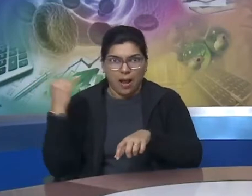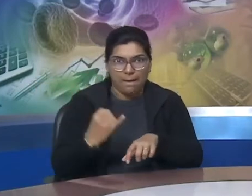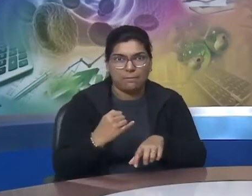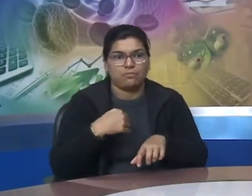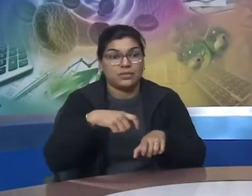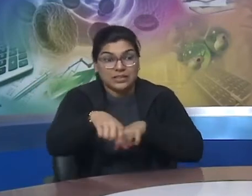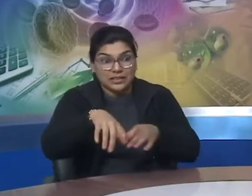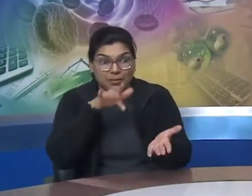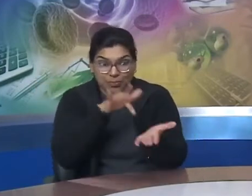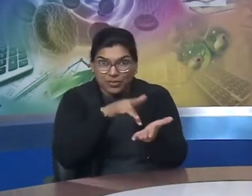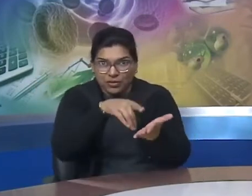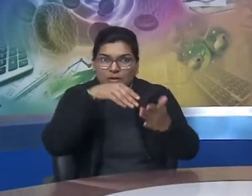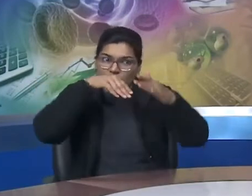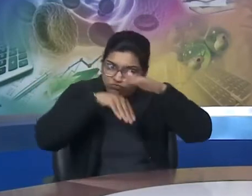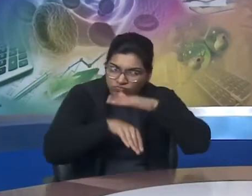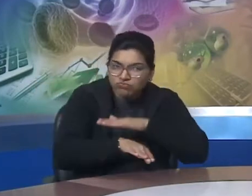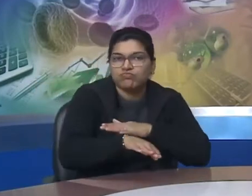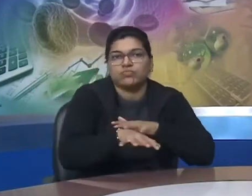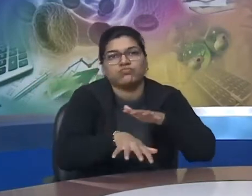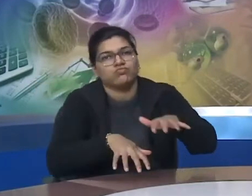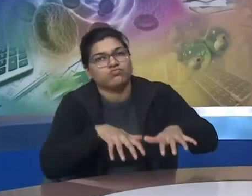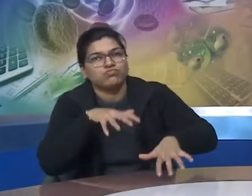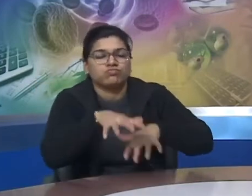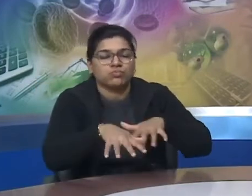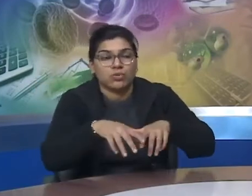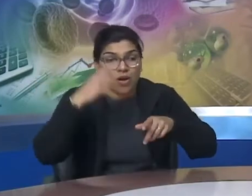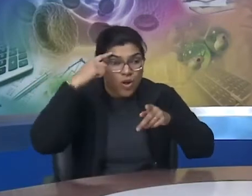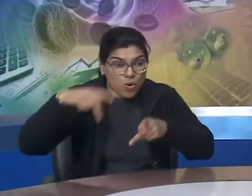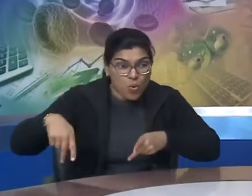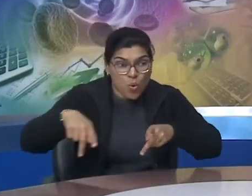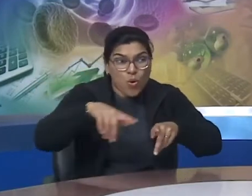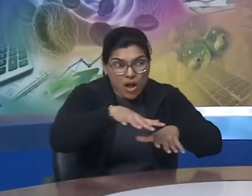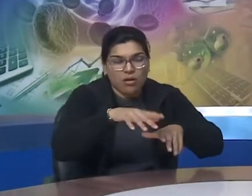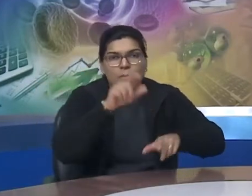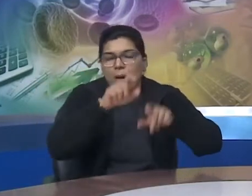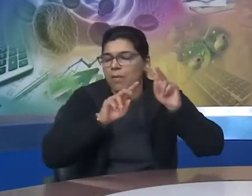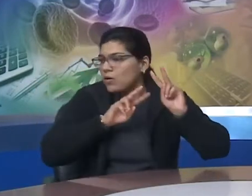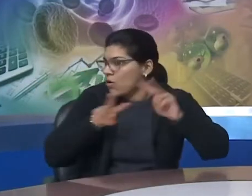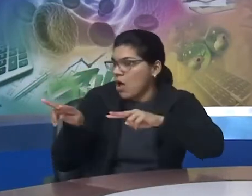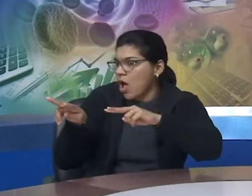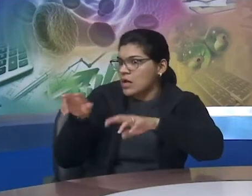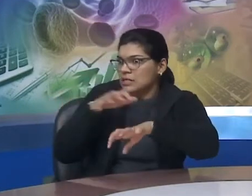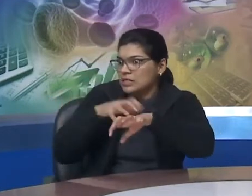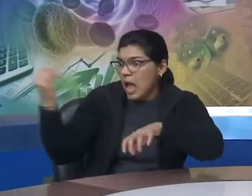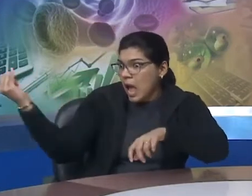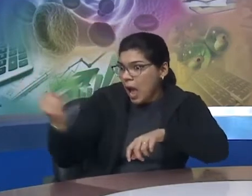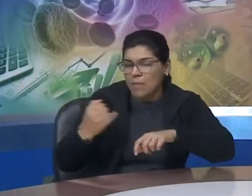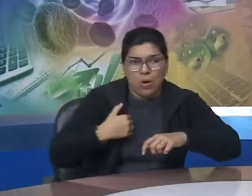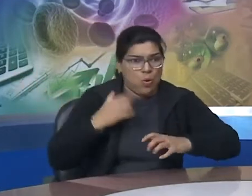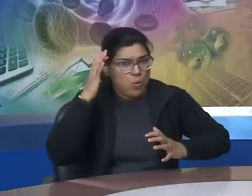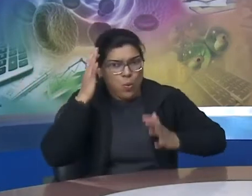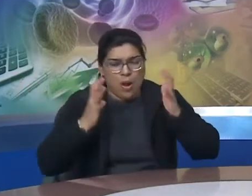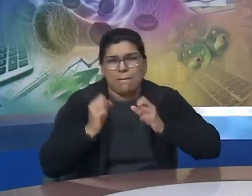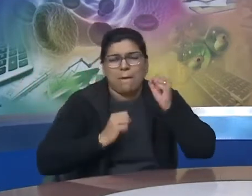helter-skelter to save themselves from the tiger.